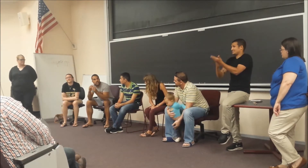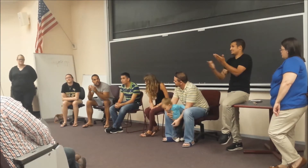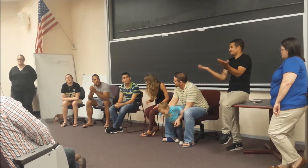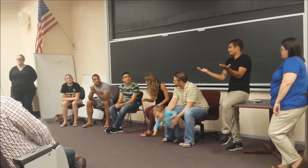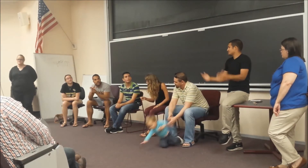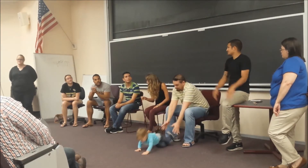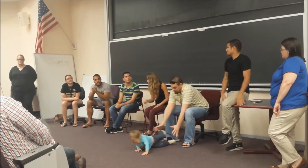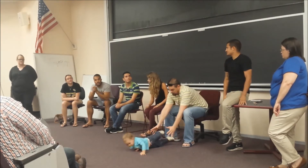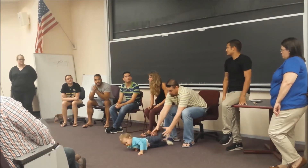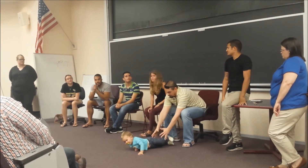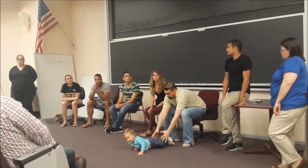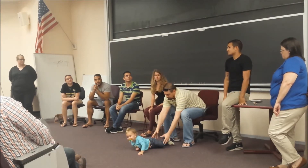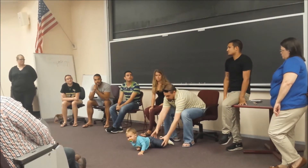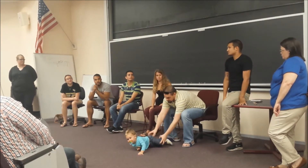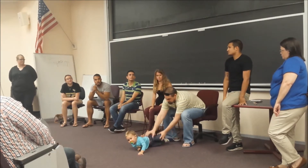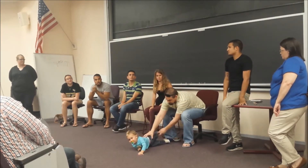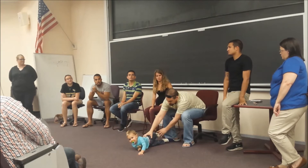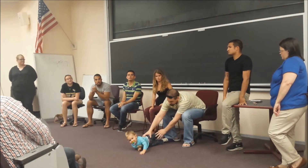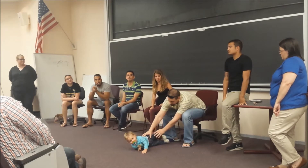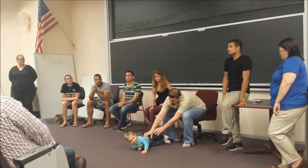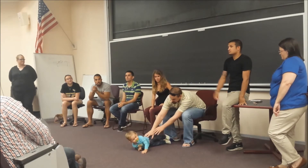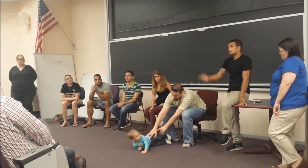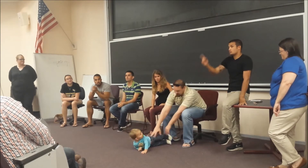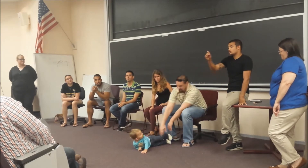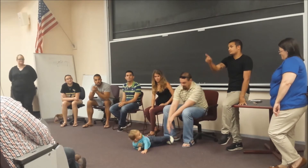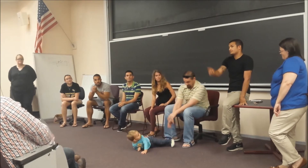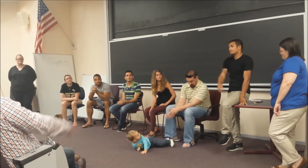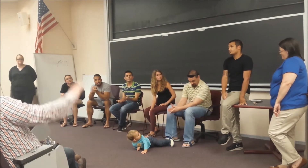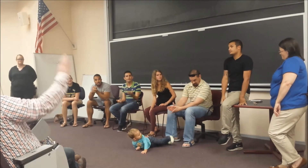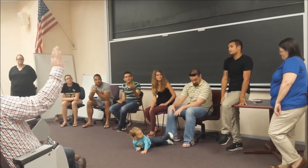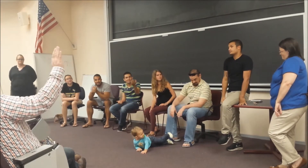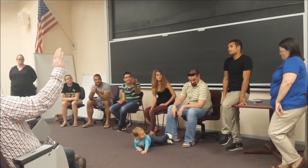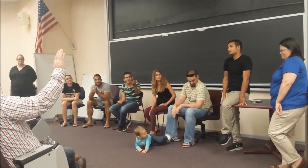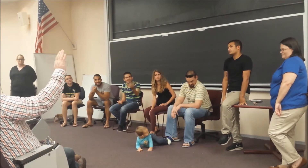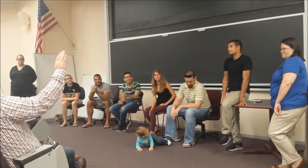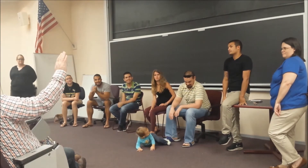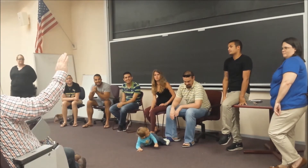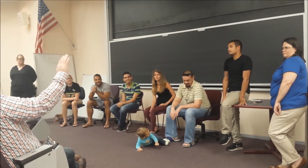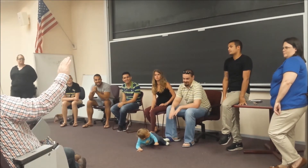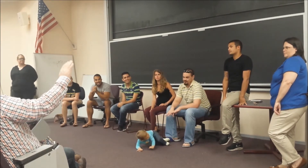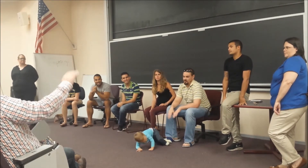facial expressions and your body language, and, most can be done on the hands.